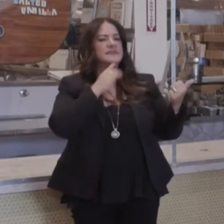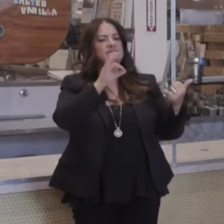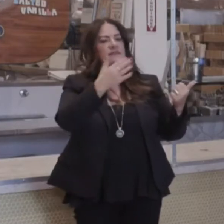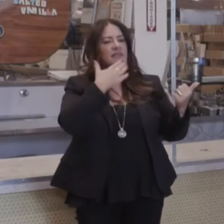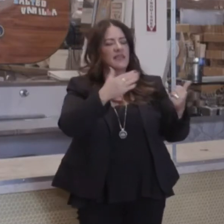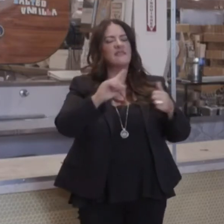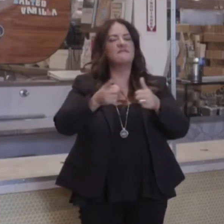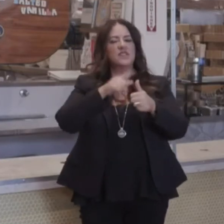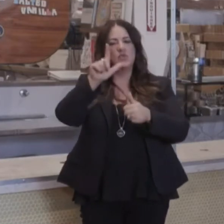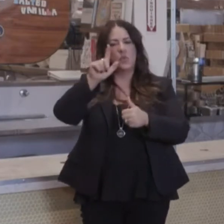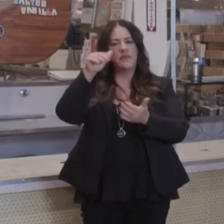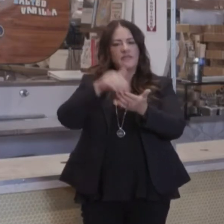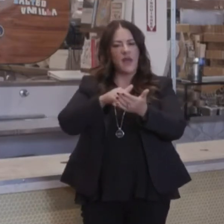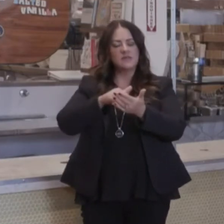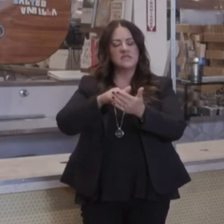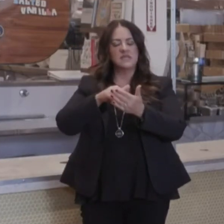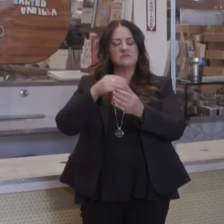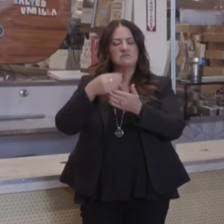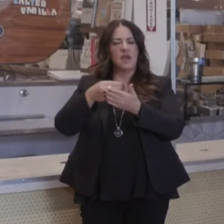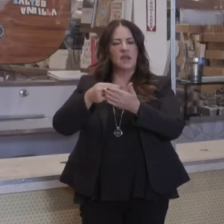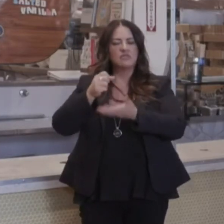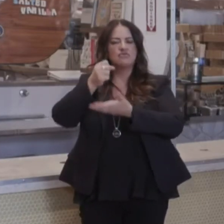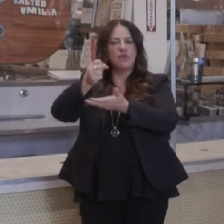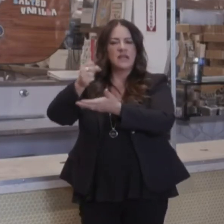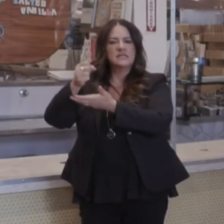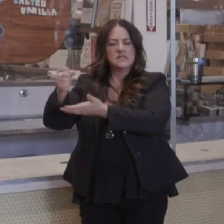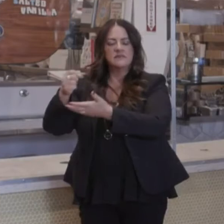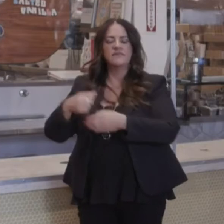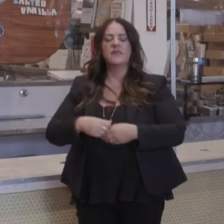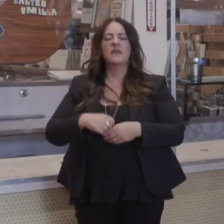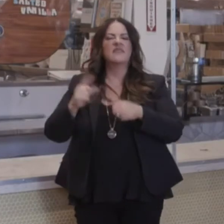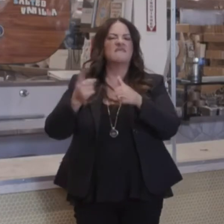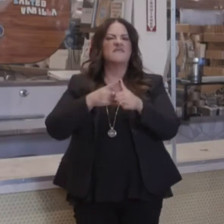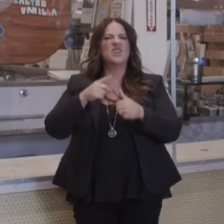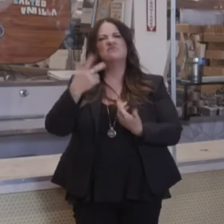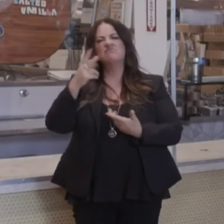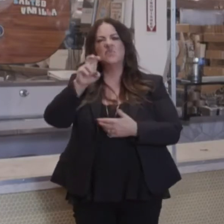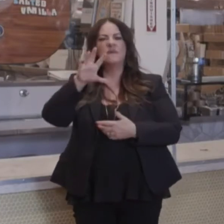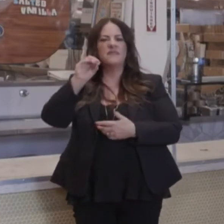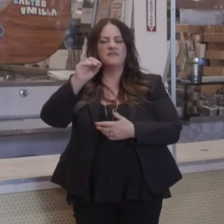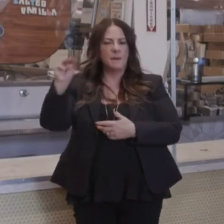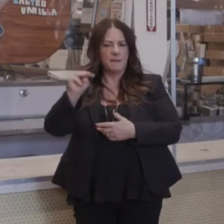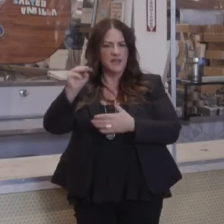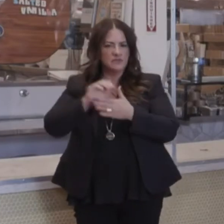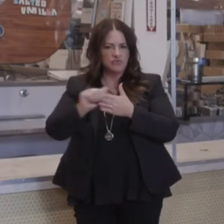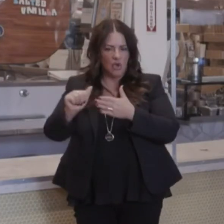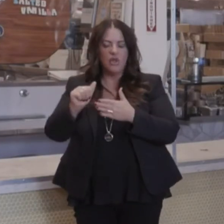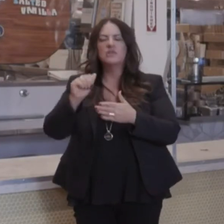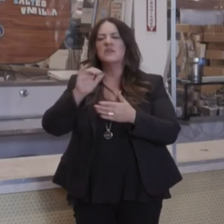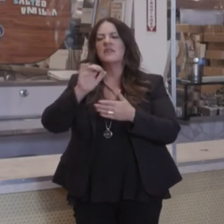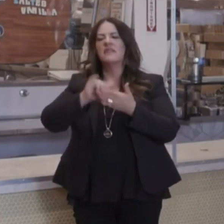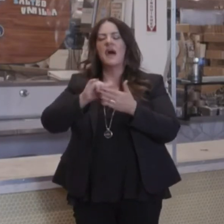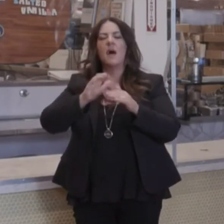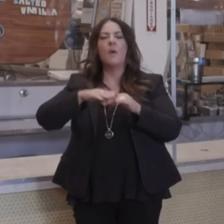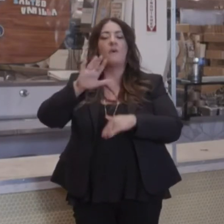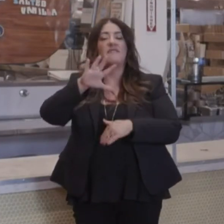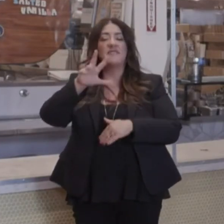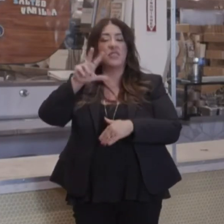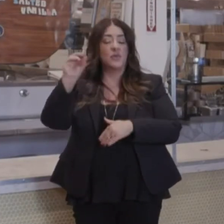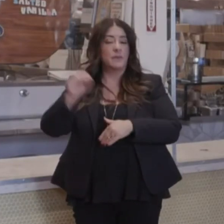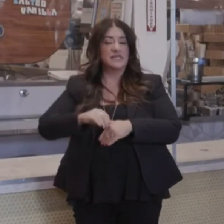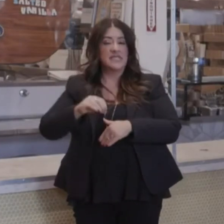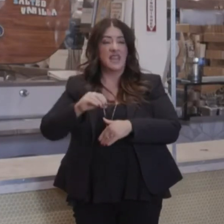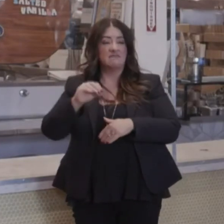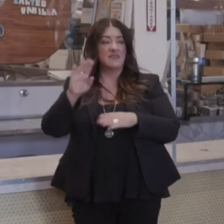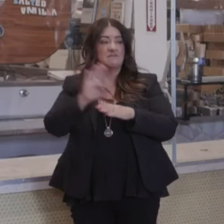21,000 grants that we put out in that first half of the $500 million, we were able to identify 53% as minority-owned